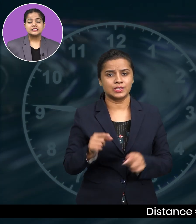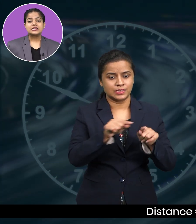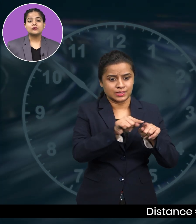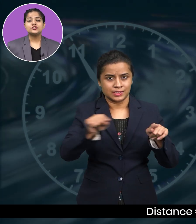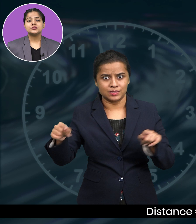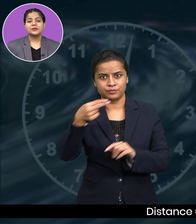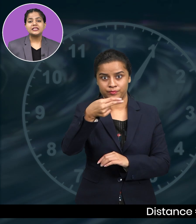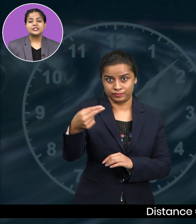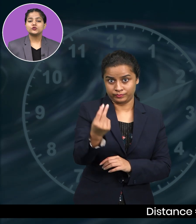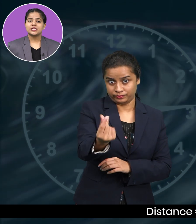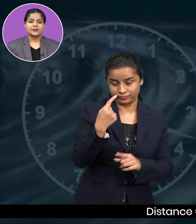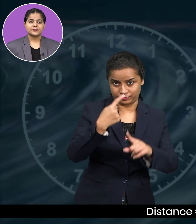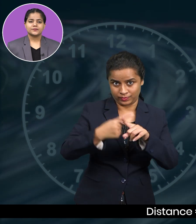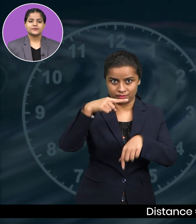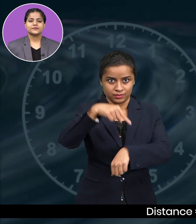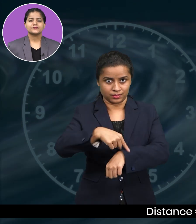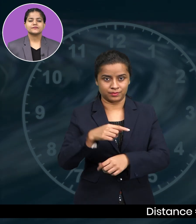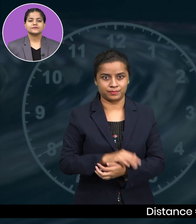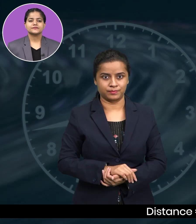Distance is equal to speed into time.